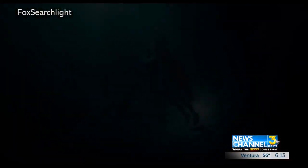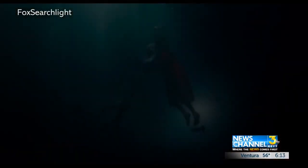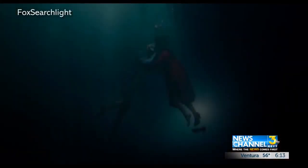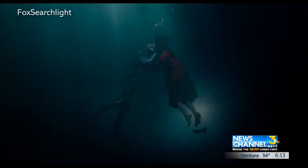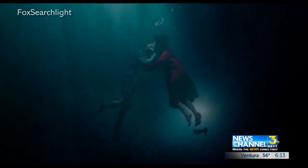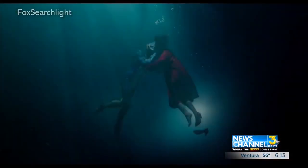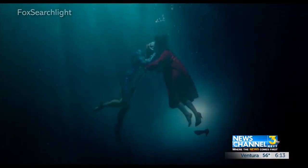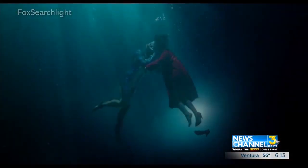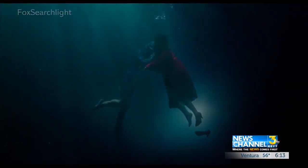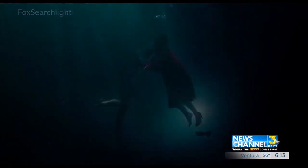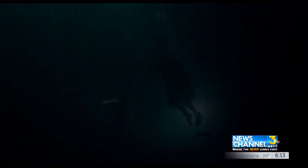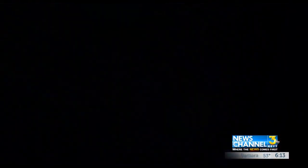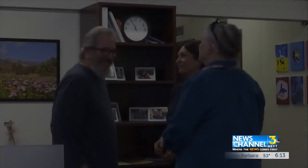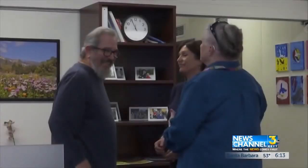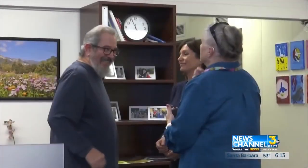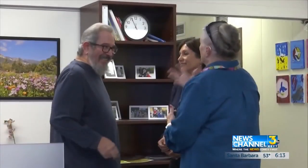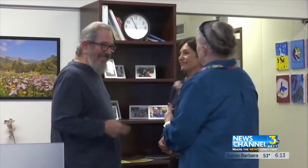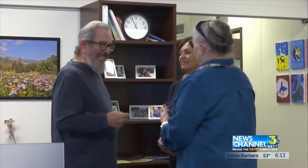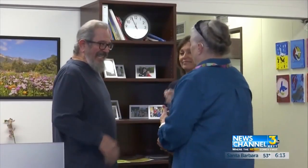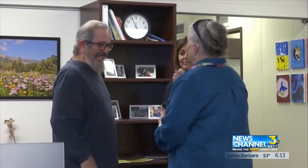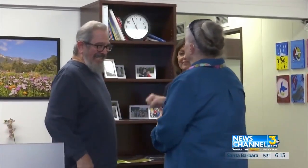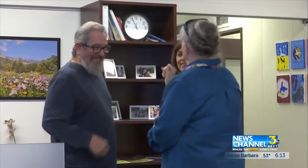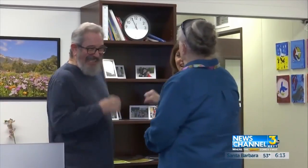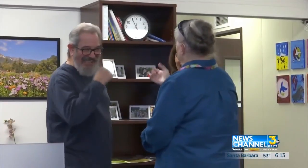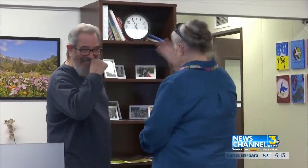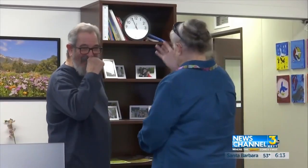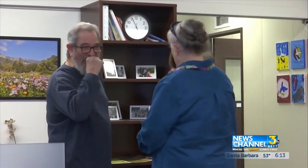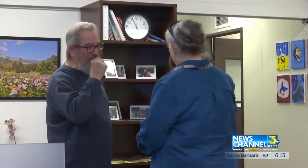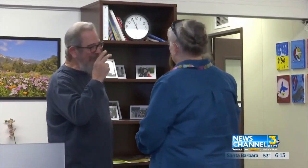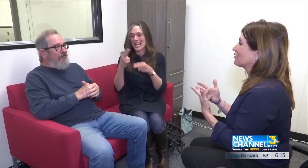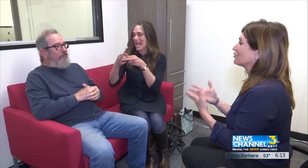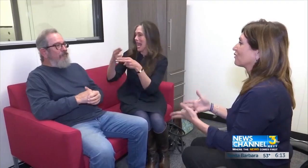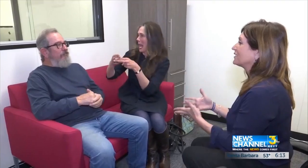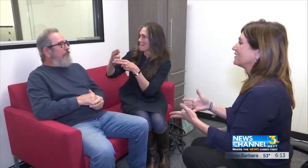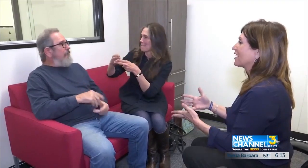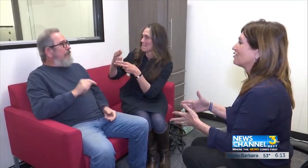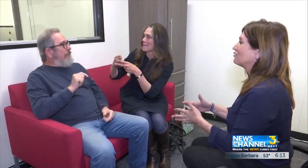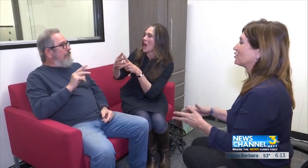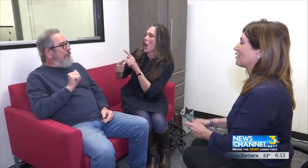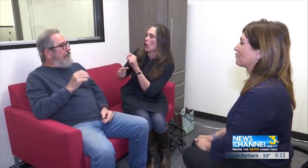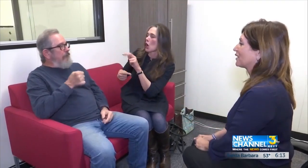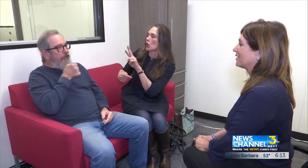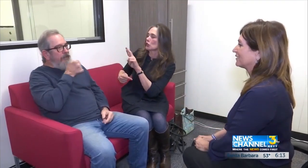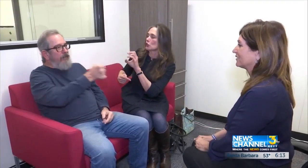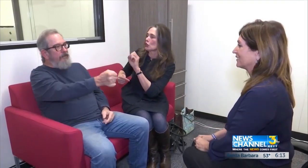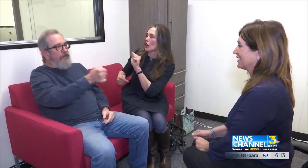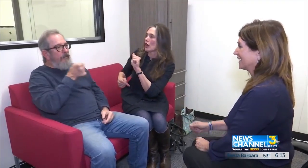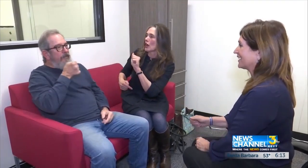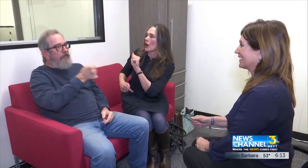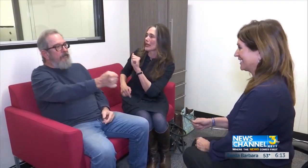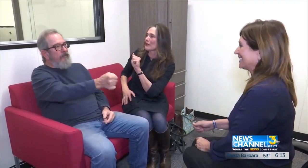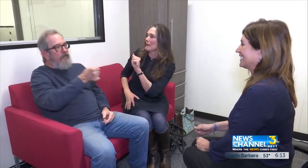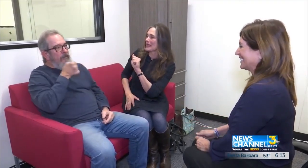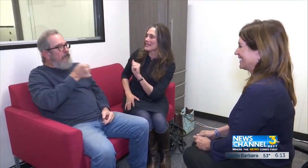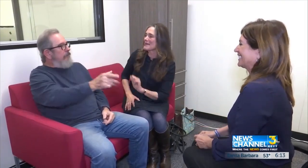Ken says it's a step towards equality in communication. So Tracy Lair, News Channel 3. proper names use